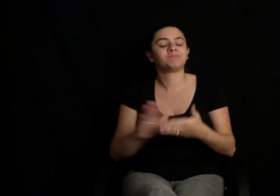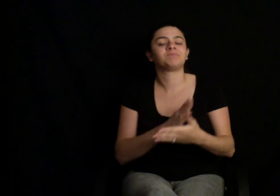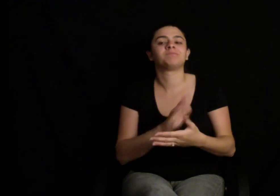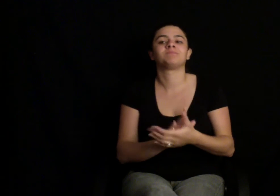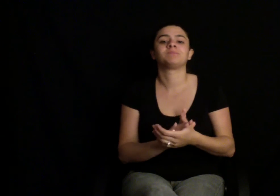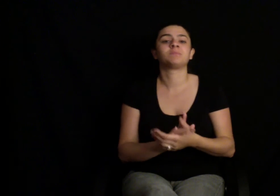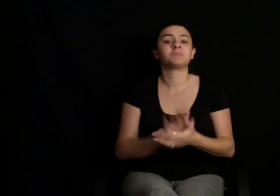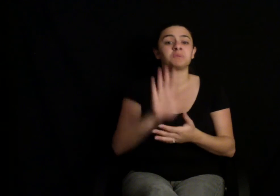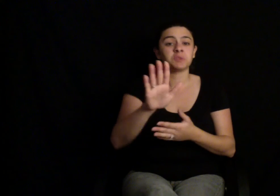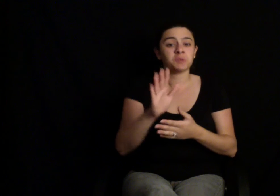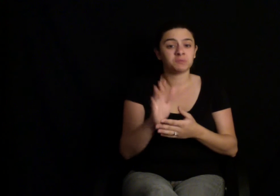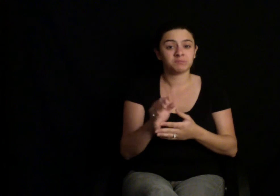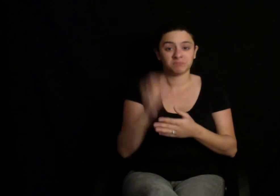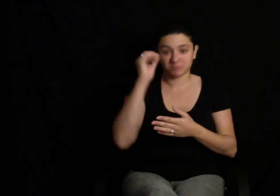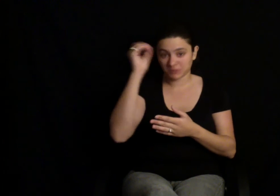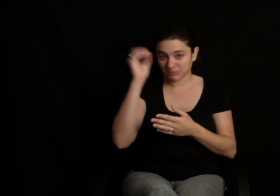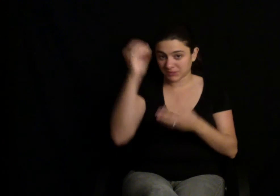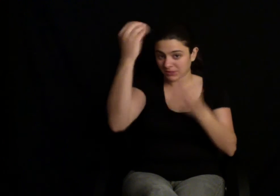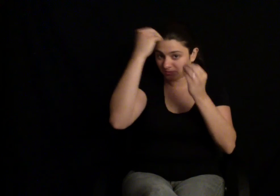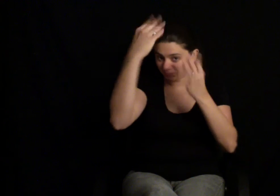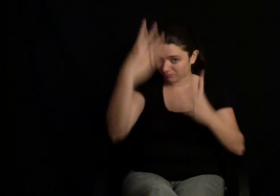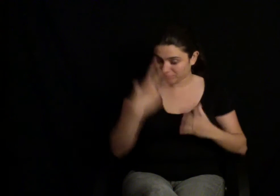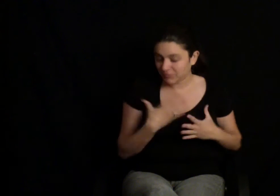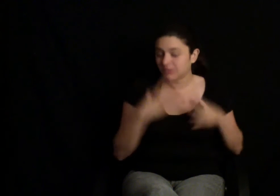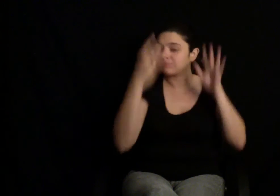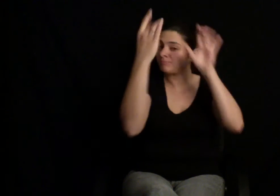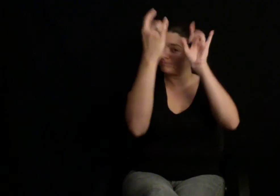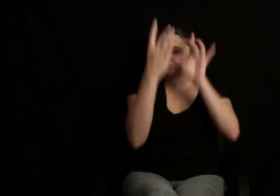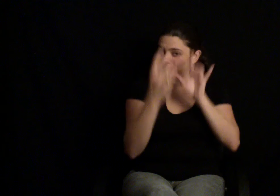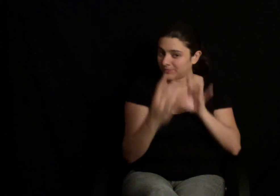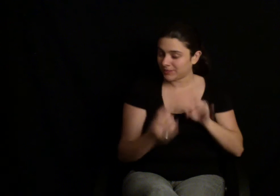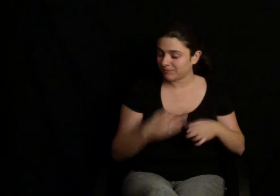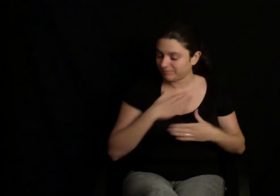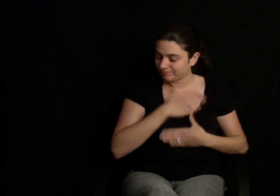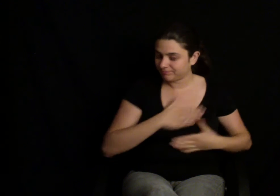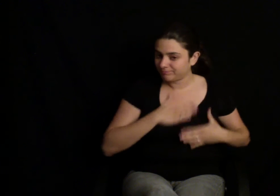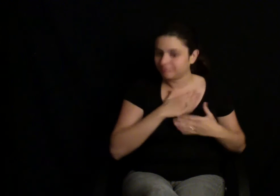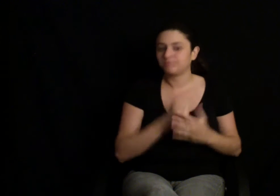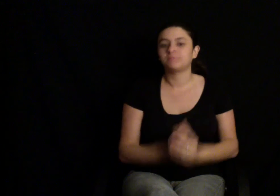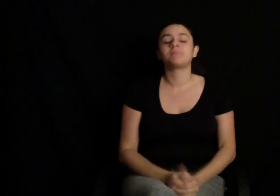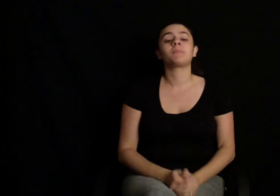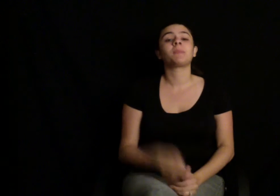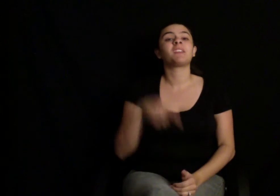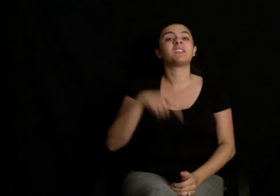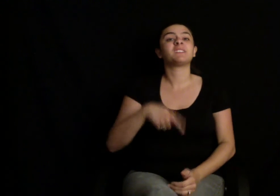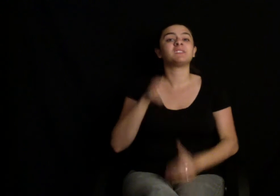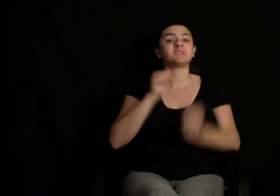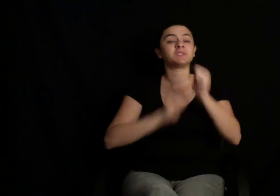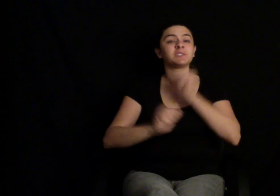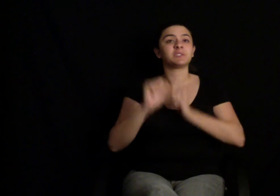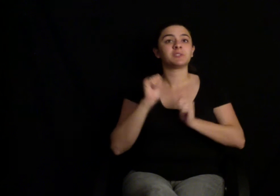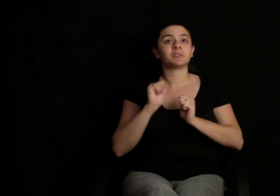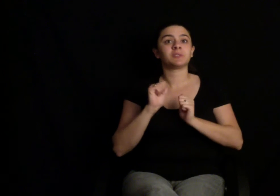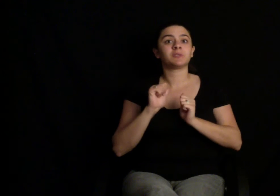as always, in the comments on r/upvoted. This week we're going to be discussing Tom